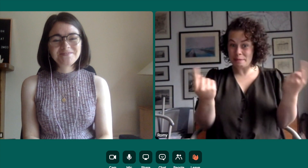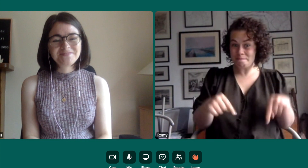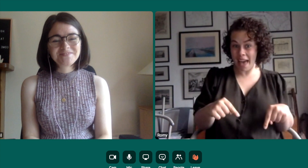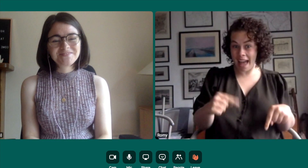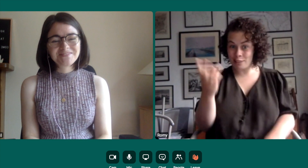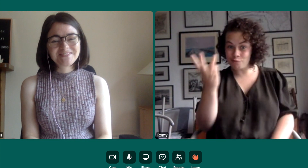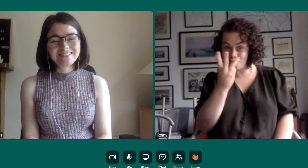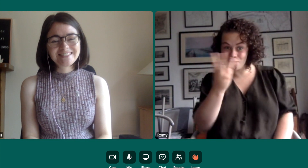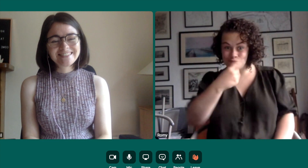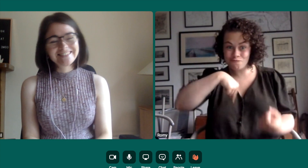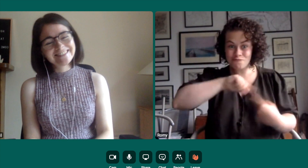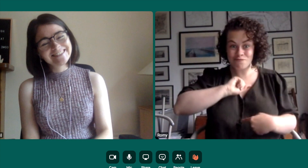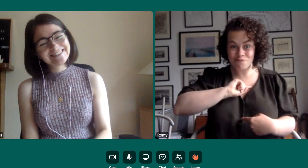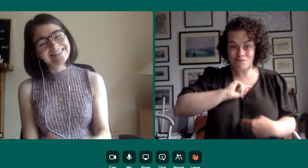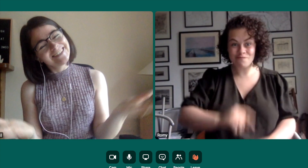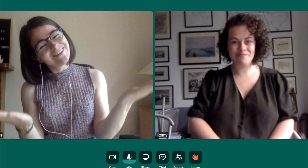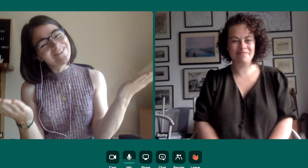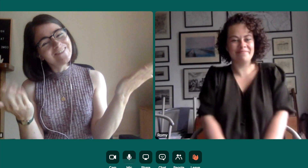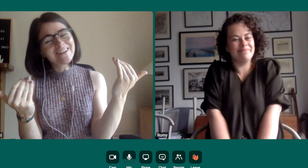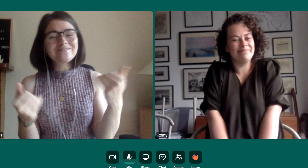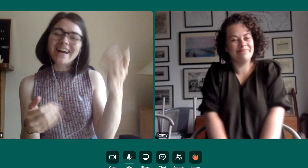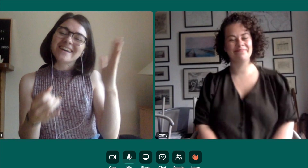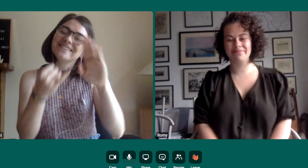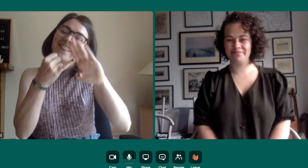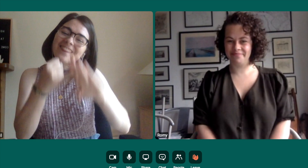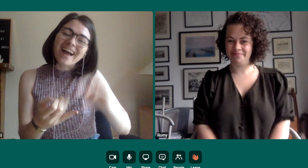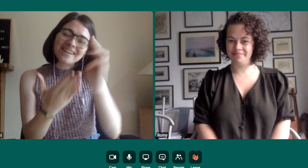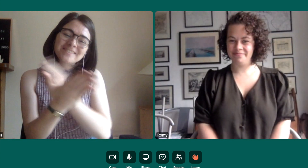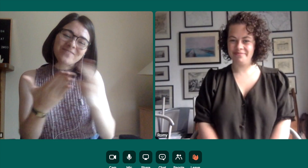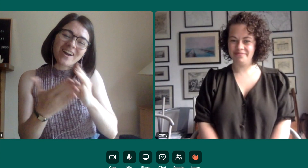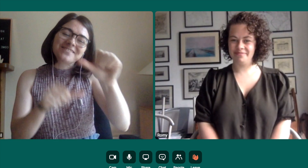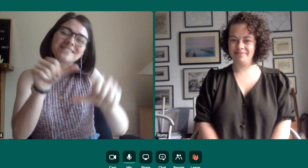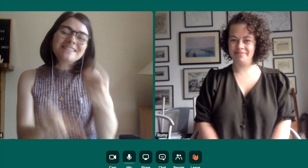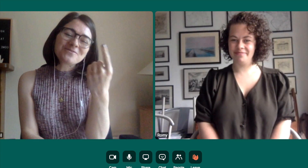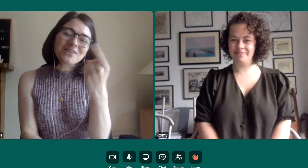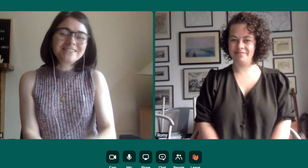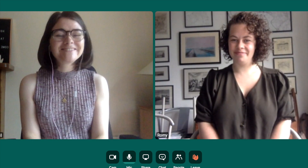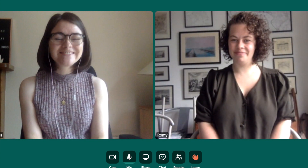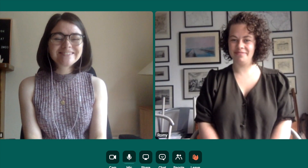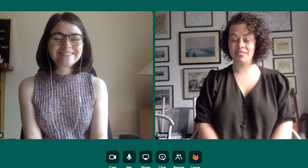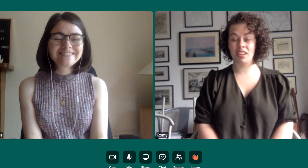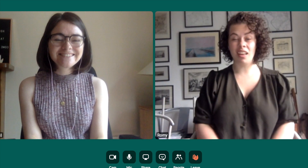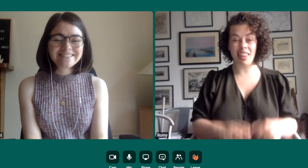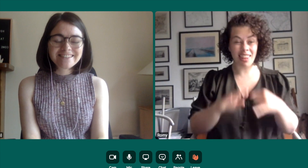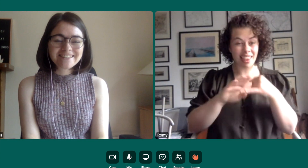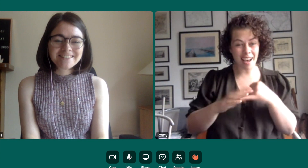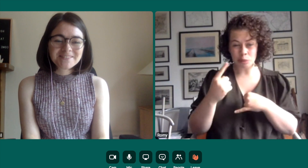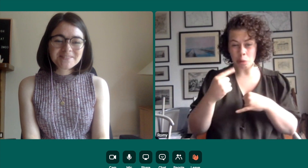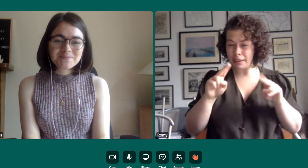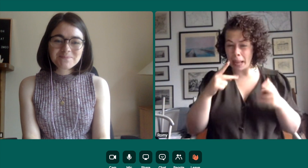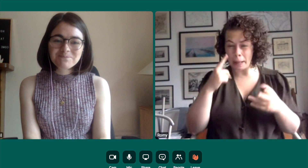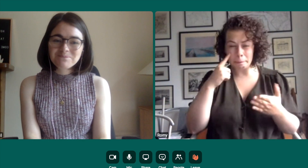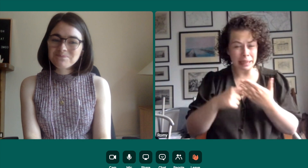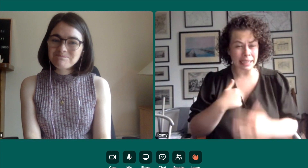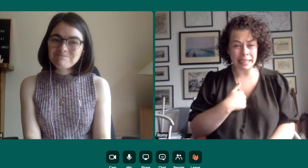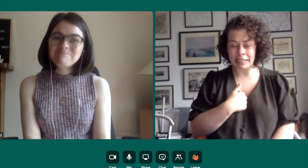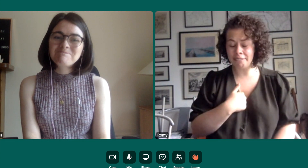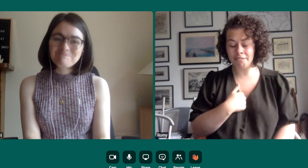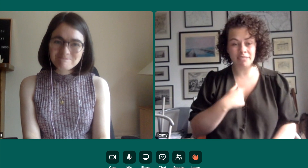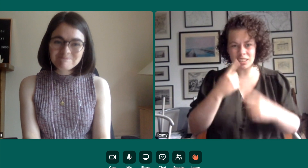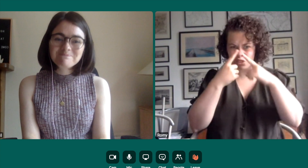back, listeners. Welcome back to the final installment of season 1. I know. I can't believe it's the final episode